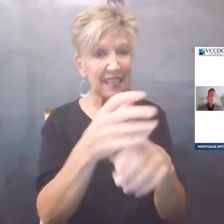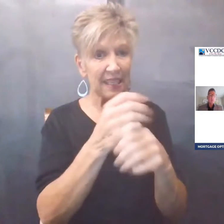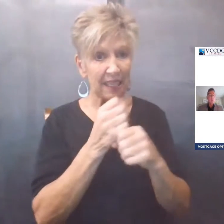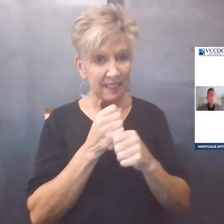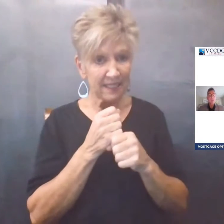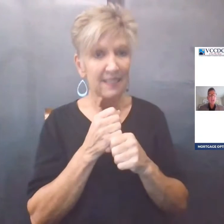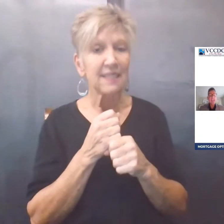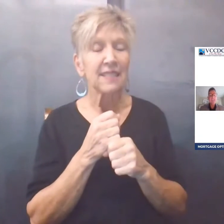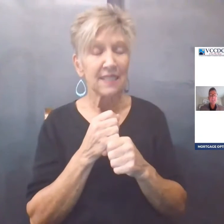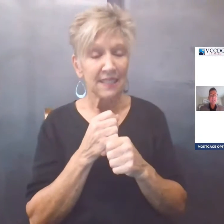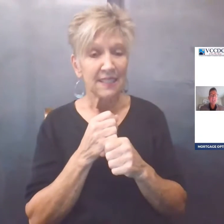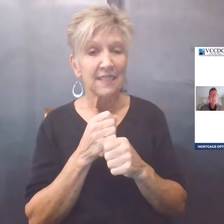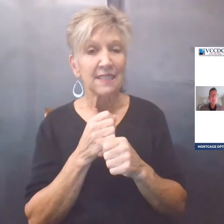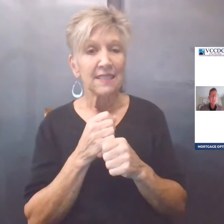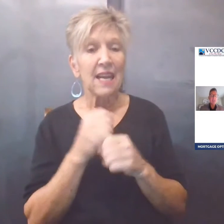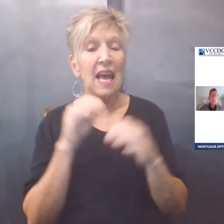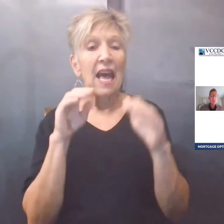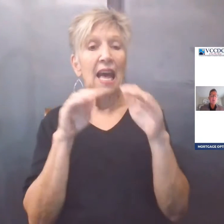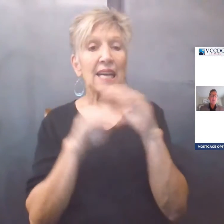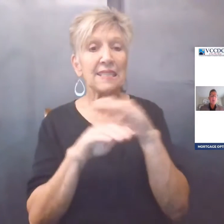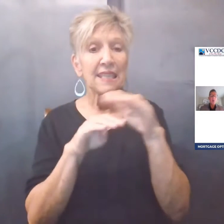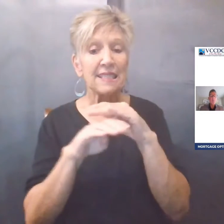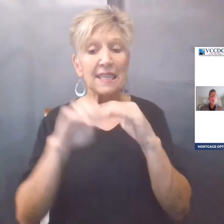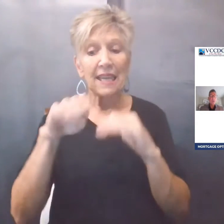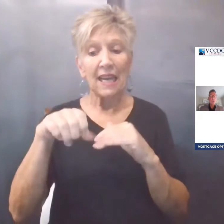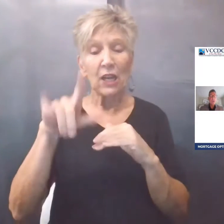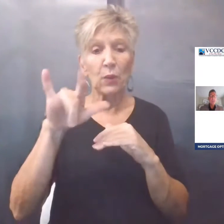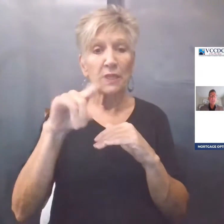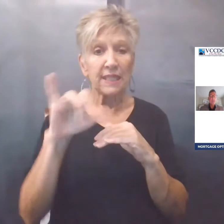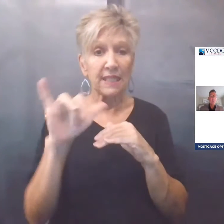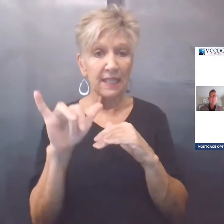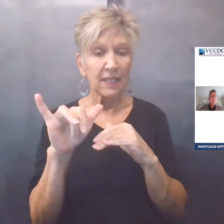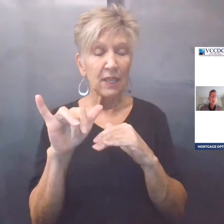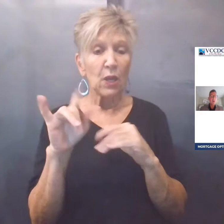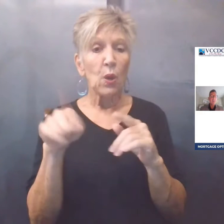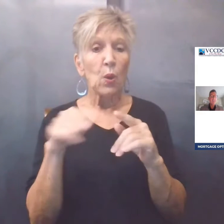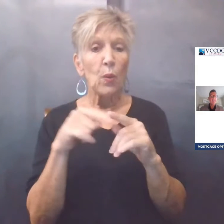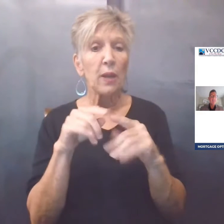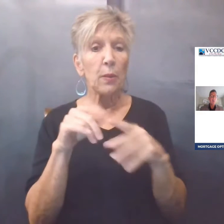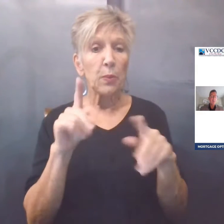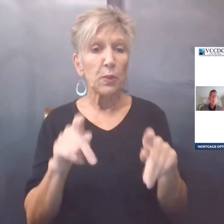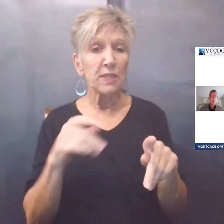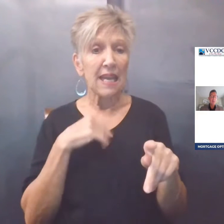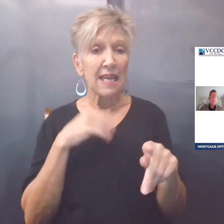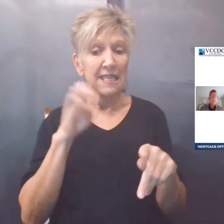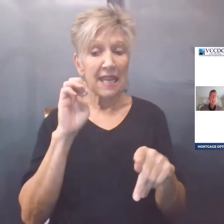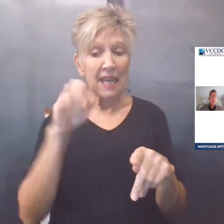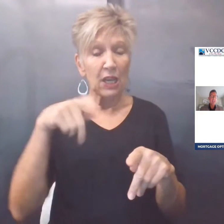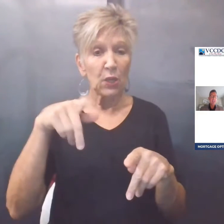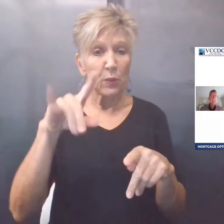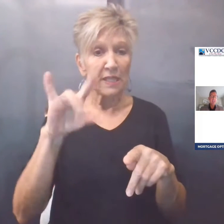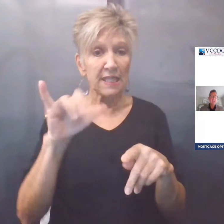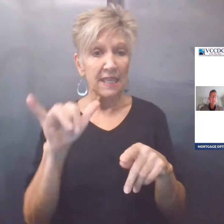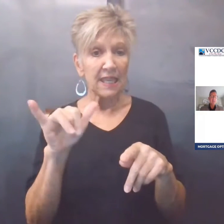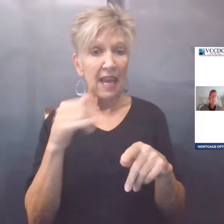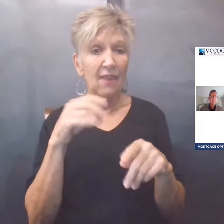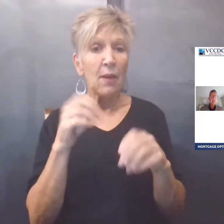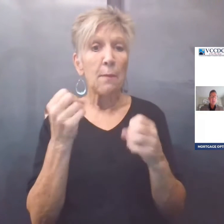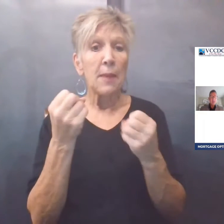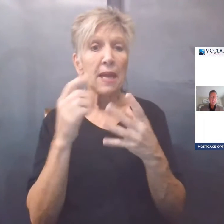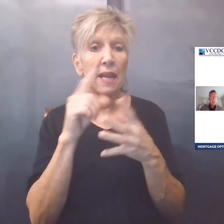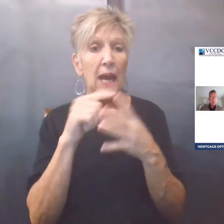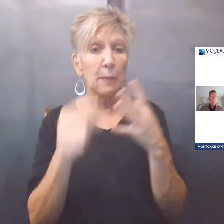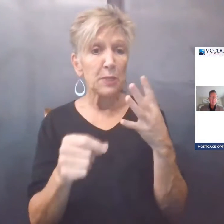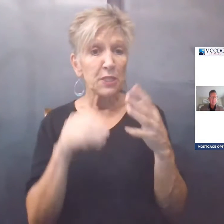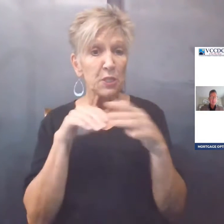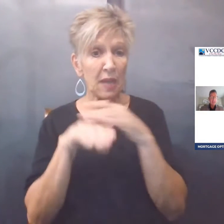So accessing equity. When a homeowner has equity in their home, they have multiple options to access this equity.